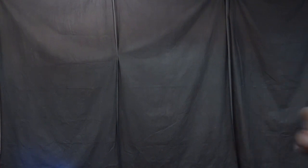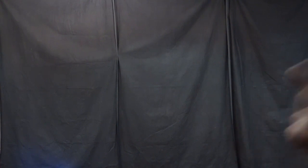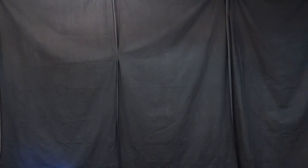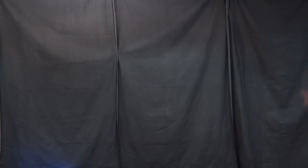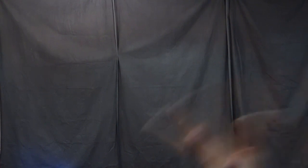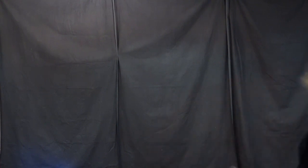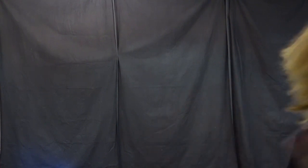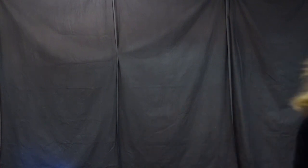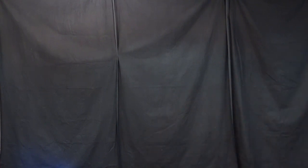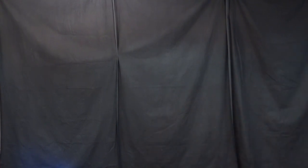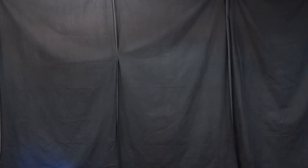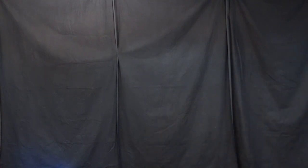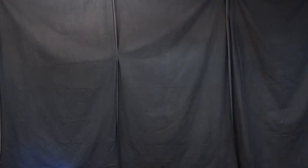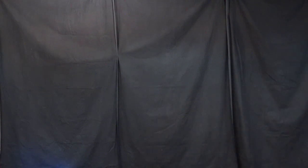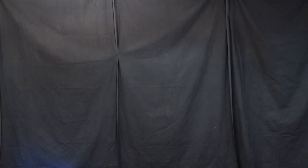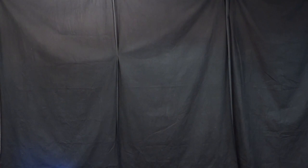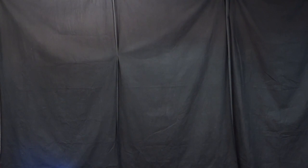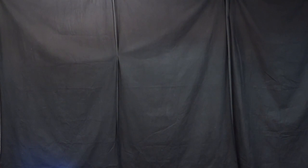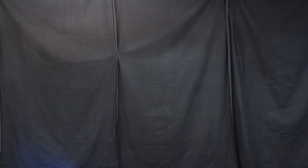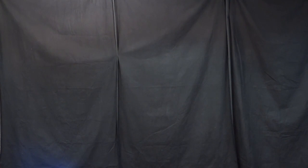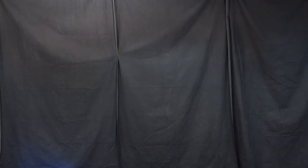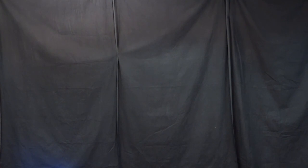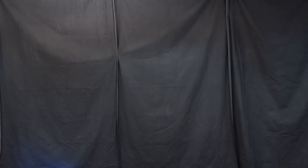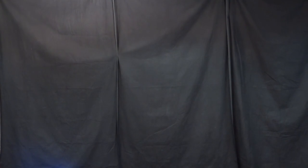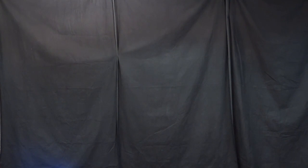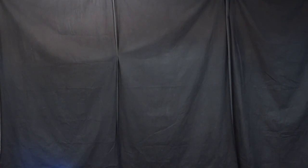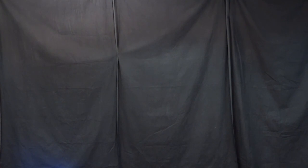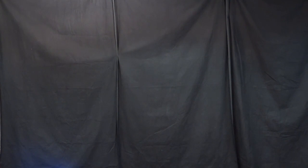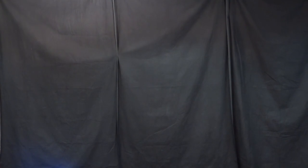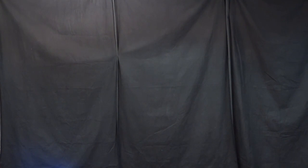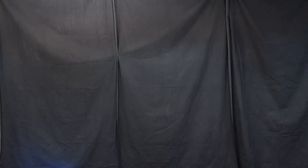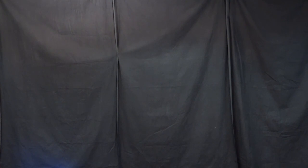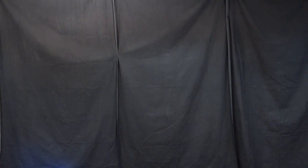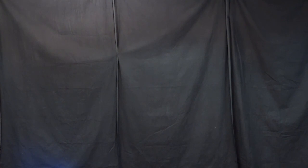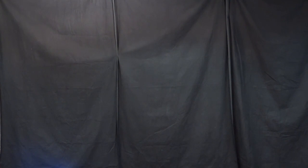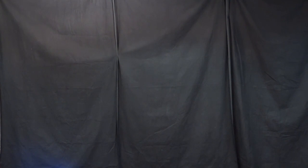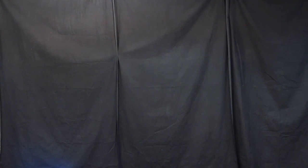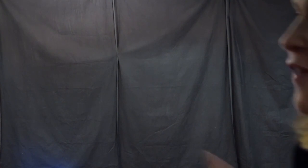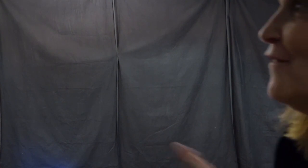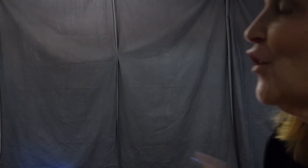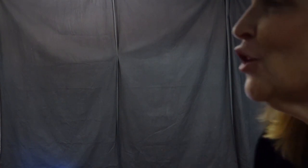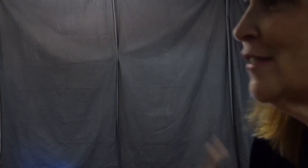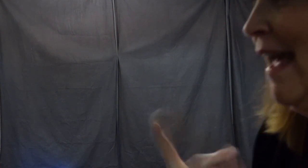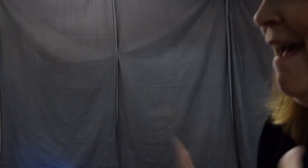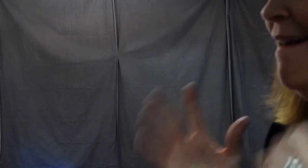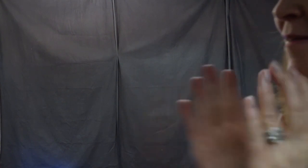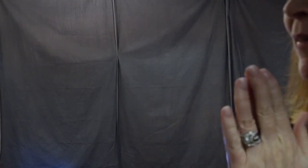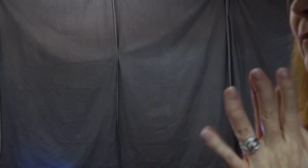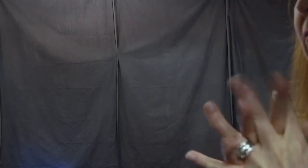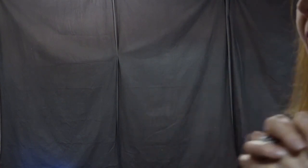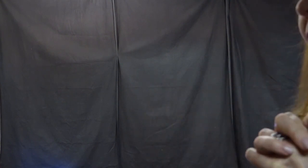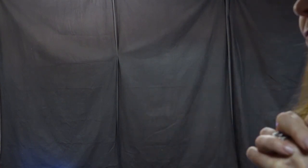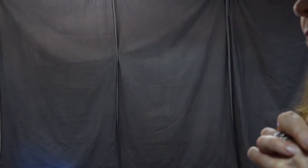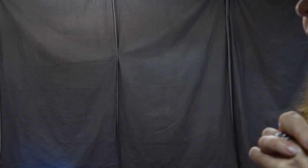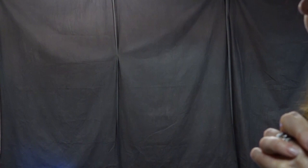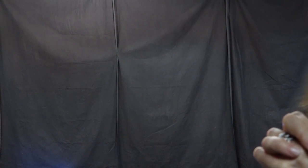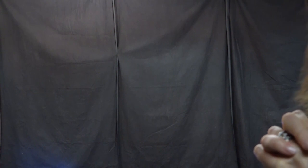and talking like, oh my gosh. We've gotten a lot more relaxed. We with it got at a this lot more. Oh point. my Yeah, gosh, for the sure. first half. I know. So